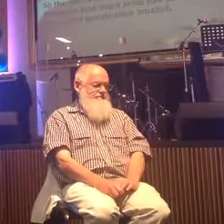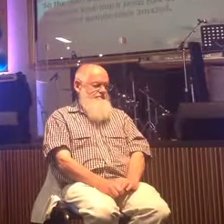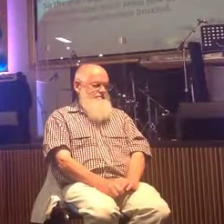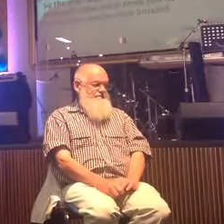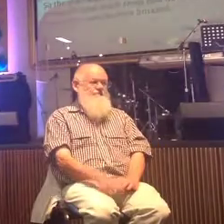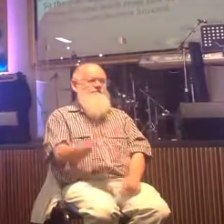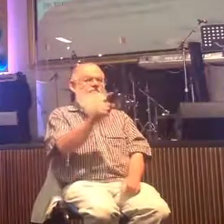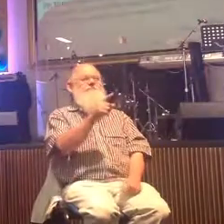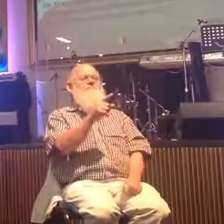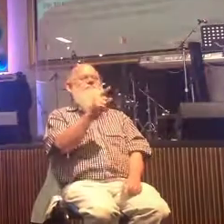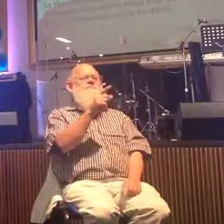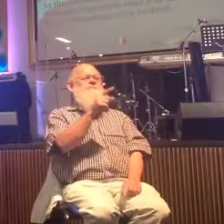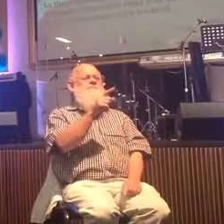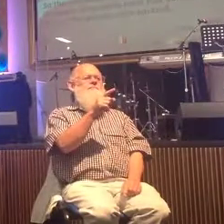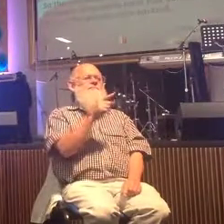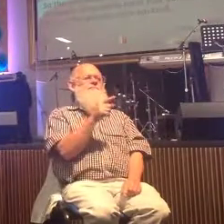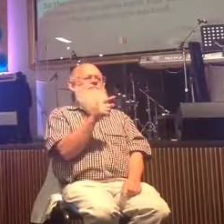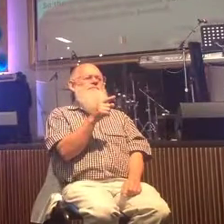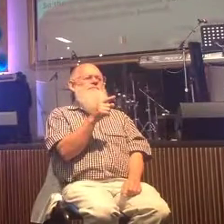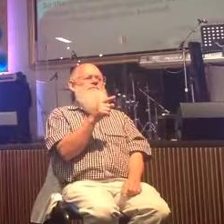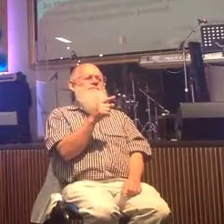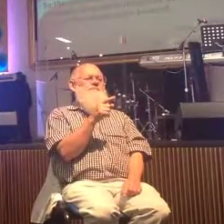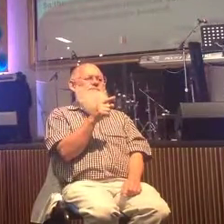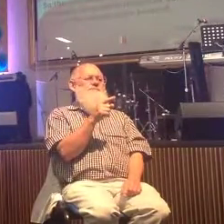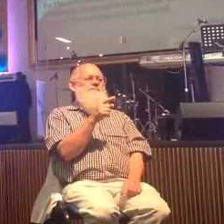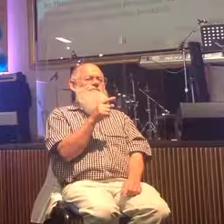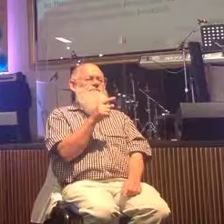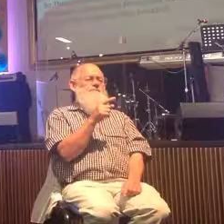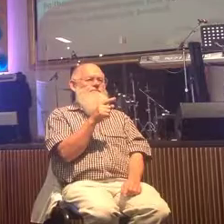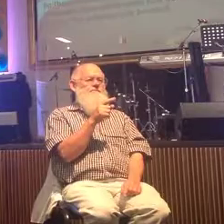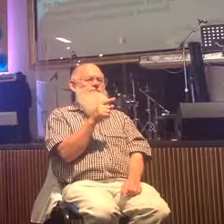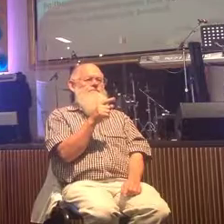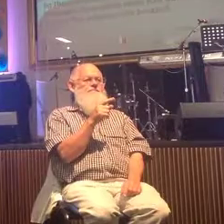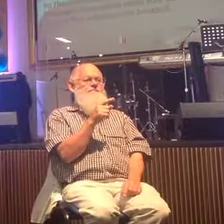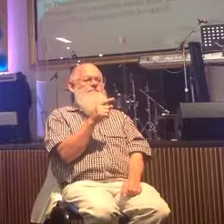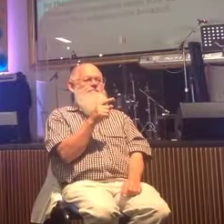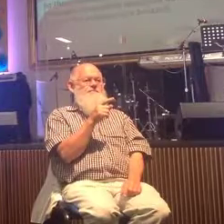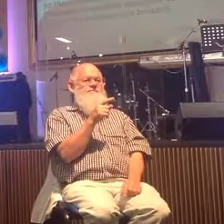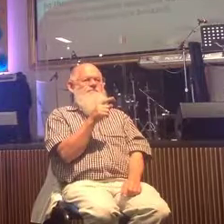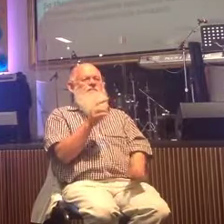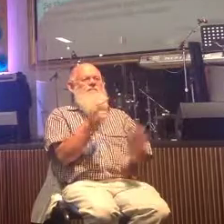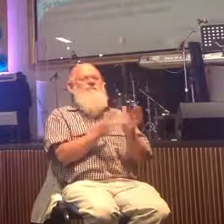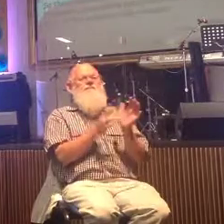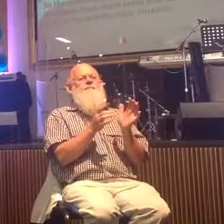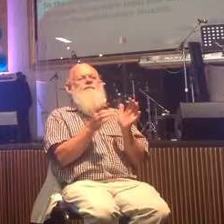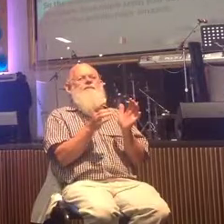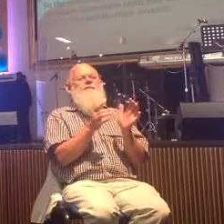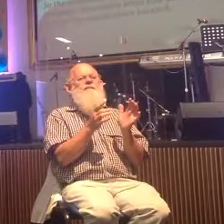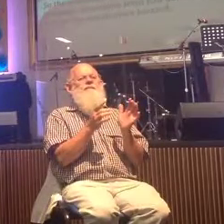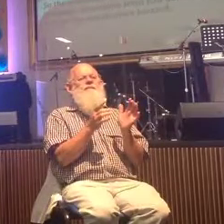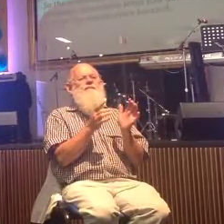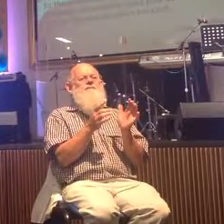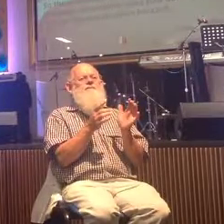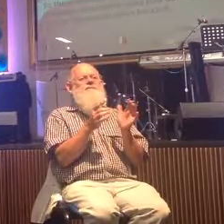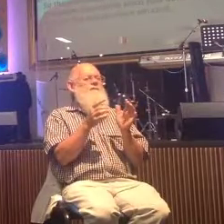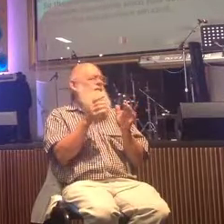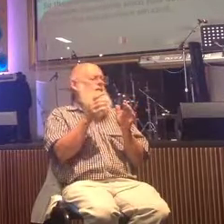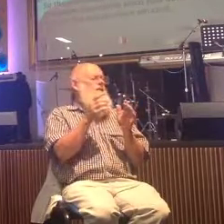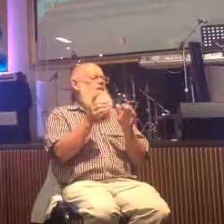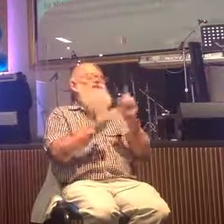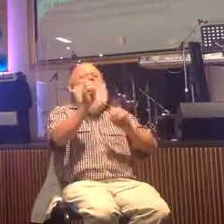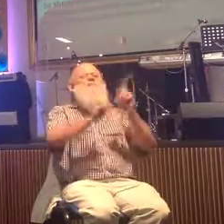that passage of scripture. It's exciting. It's got everything. It's got Jesus, it's got miracles, it's got demons, it's got pigs. Everybody